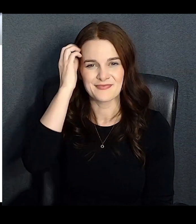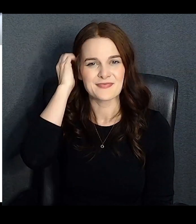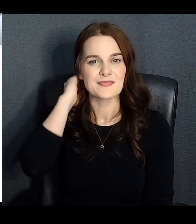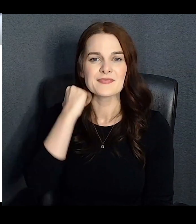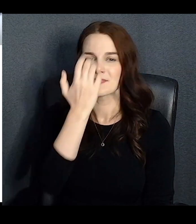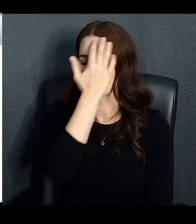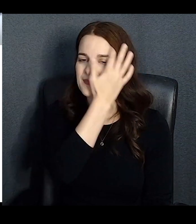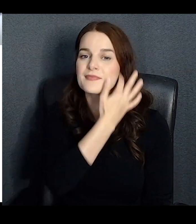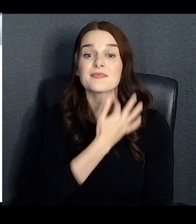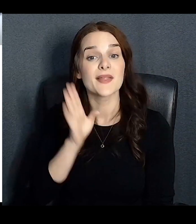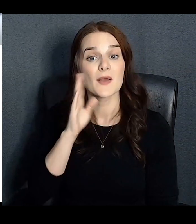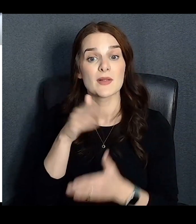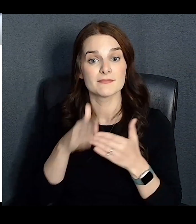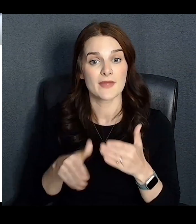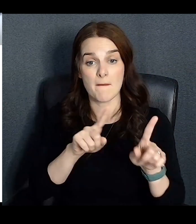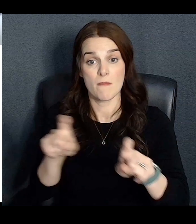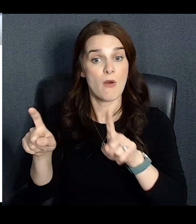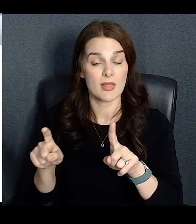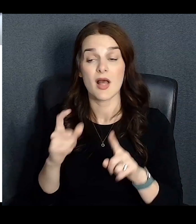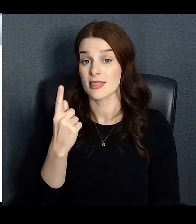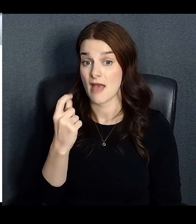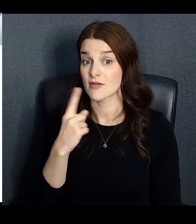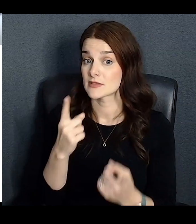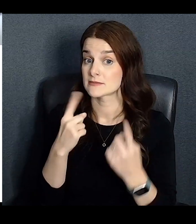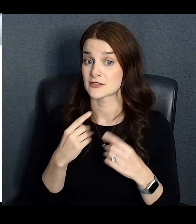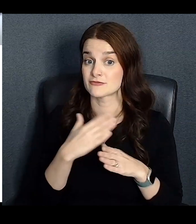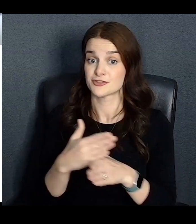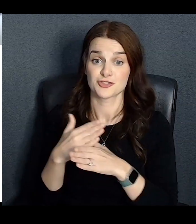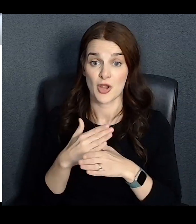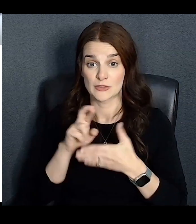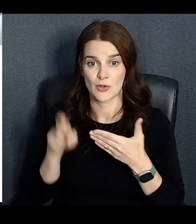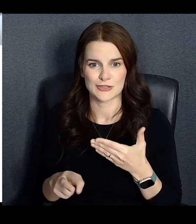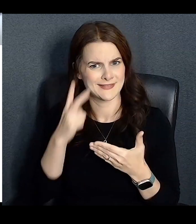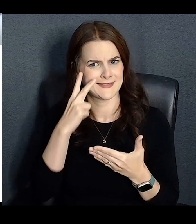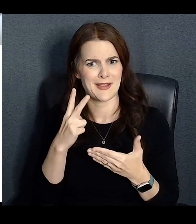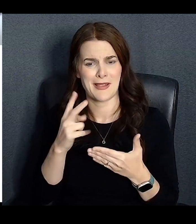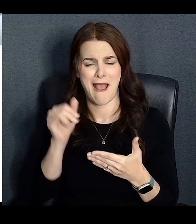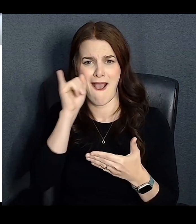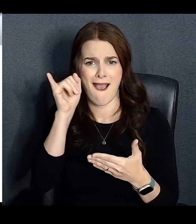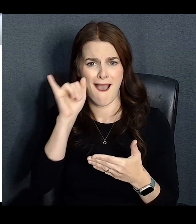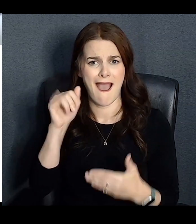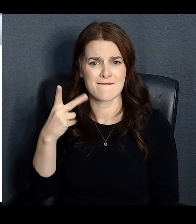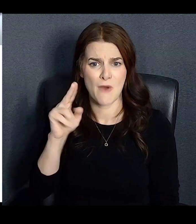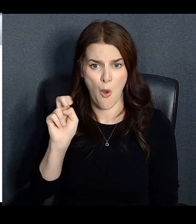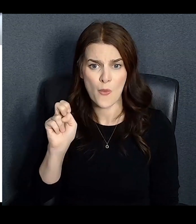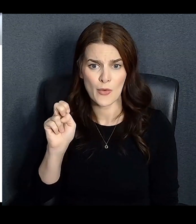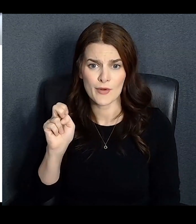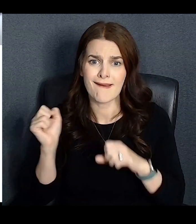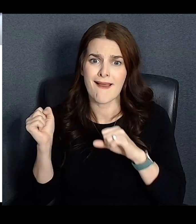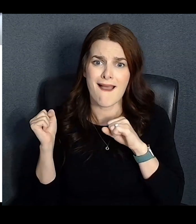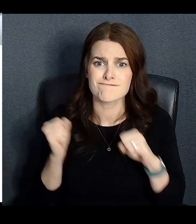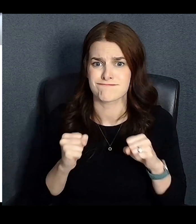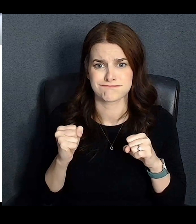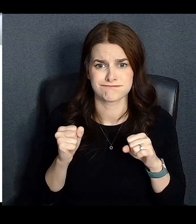All right, I'm going to end the poll. We have 11 responses. I'm going to share the results. So as you can see, this is an iPhone heavy crowd. We